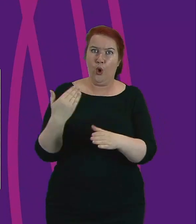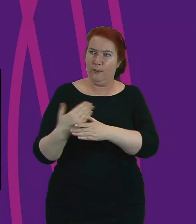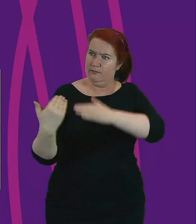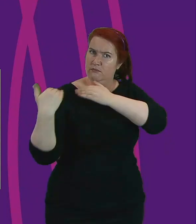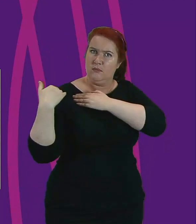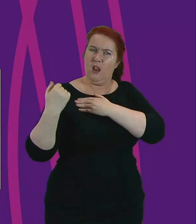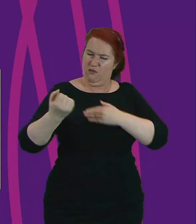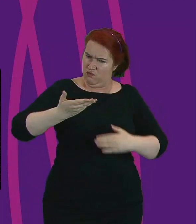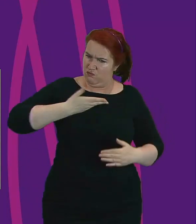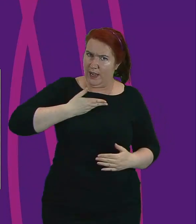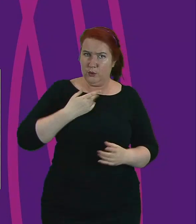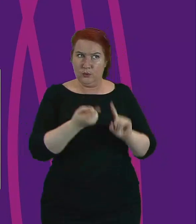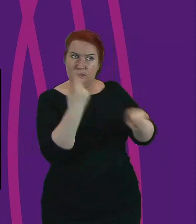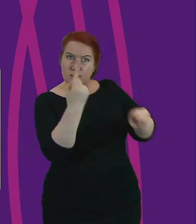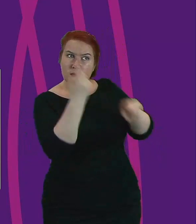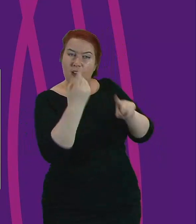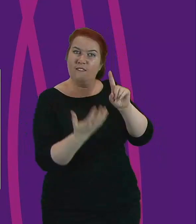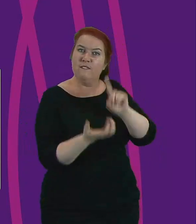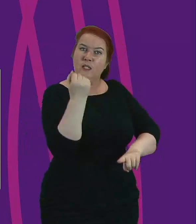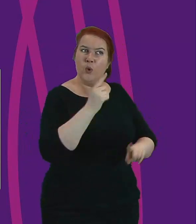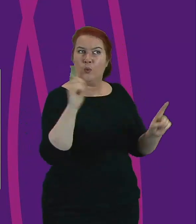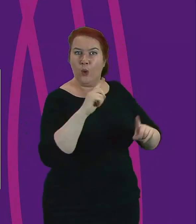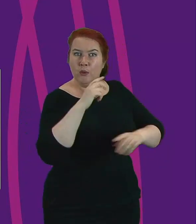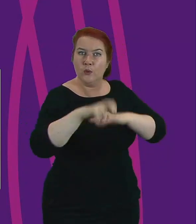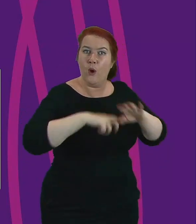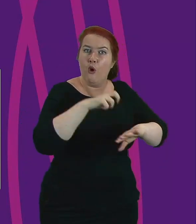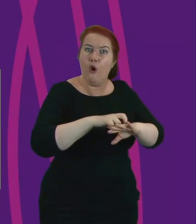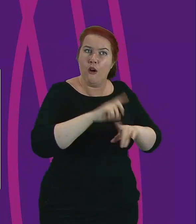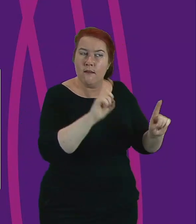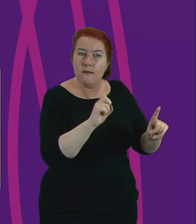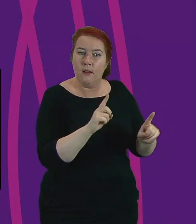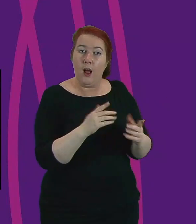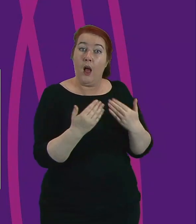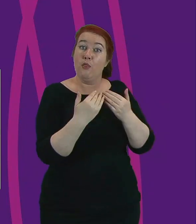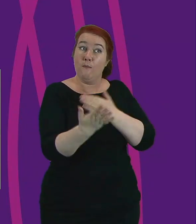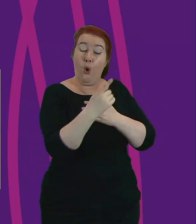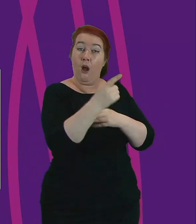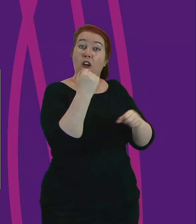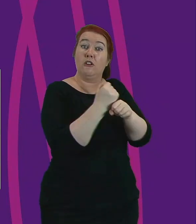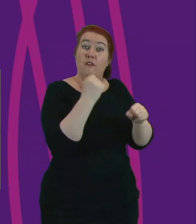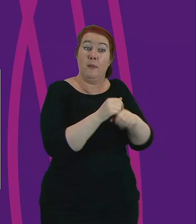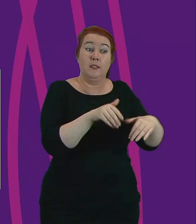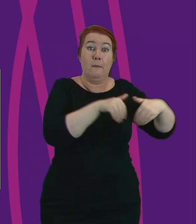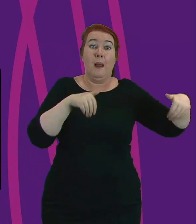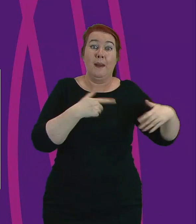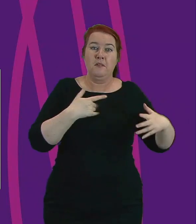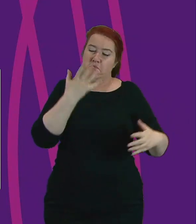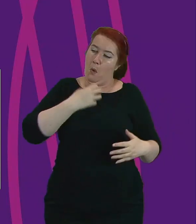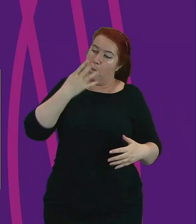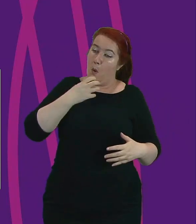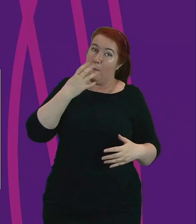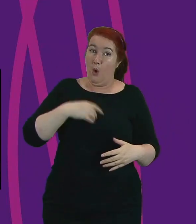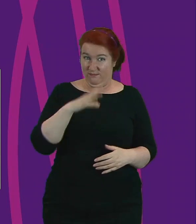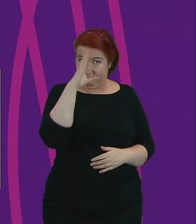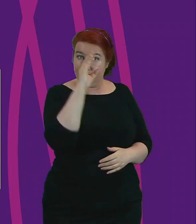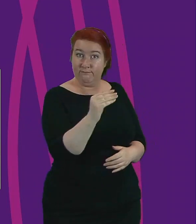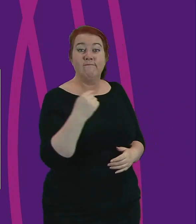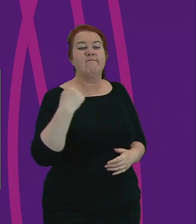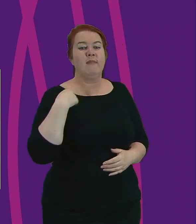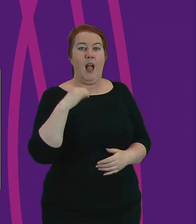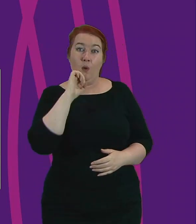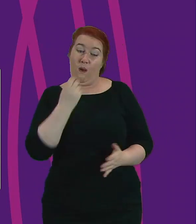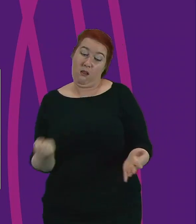to find out what is going on. And the more that people on the government backbenches moan about it, I can tell you this, I for one